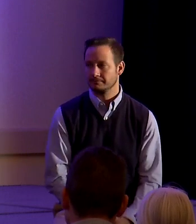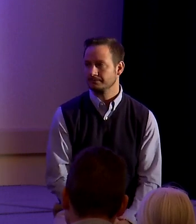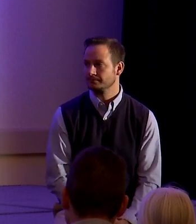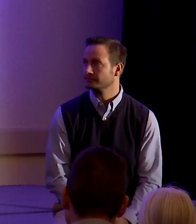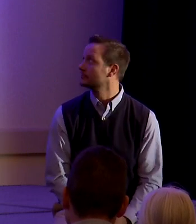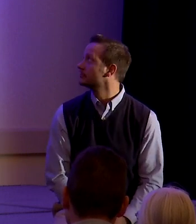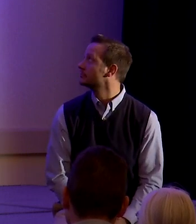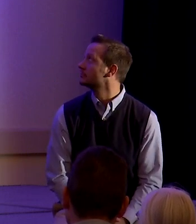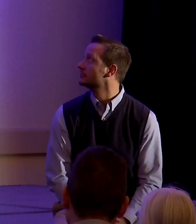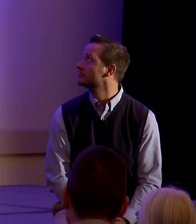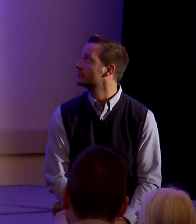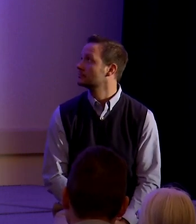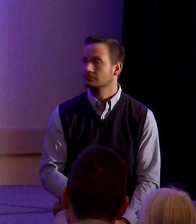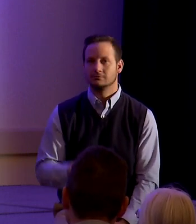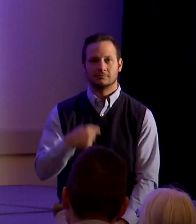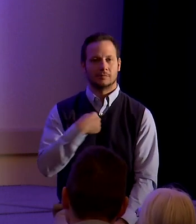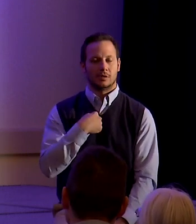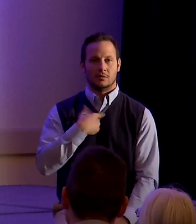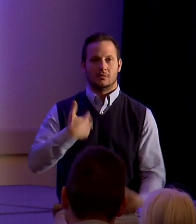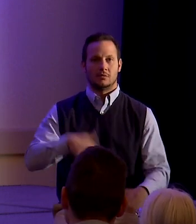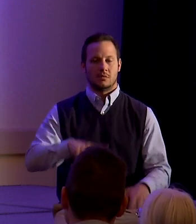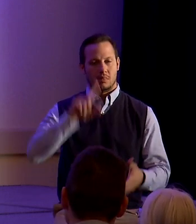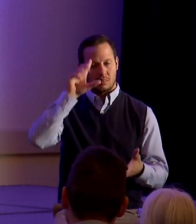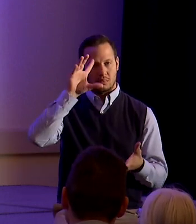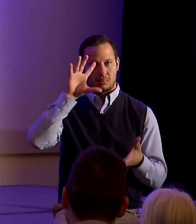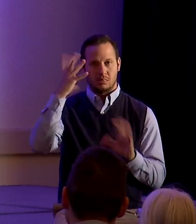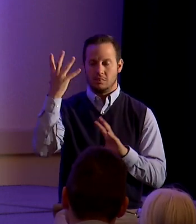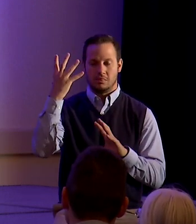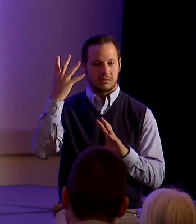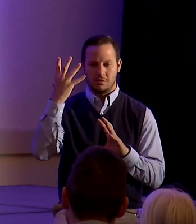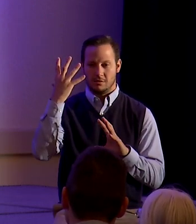I don't think I've ever been more confused in my life.